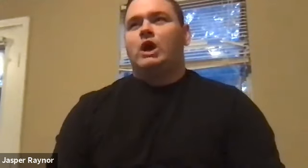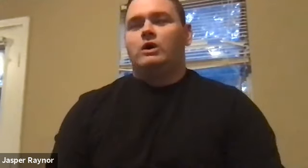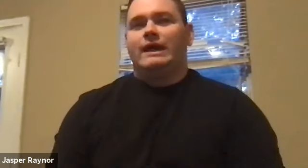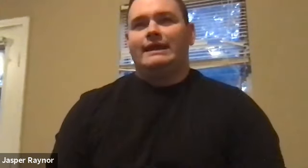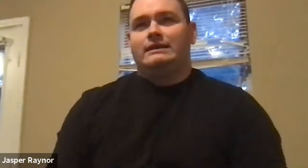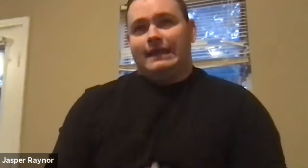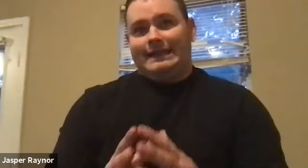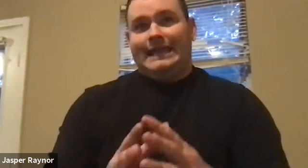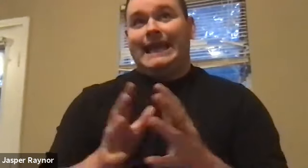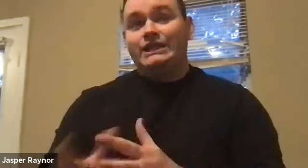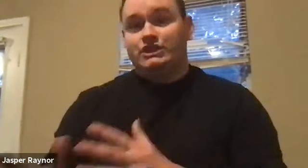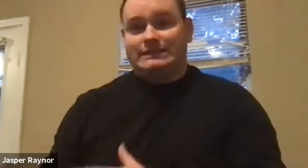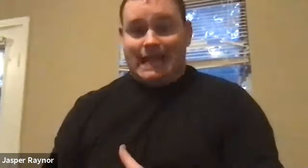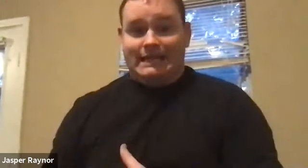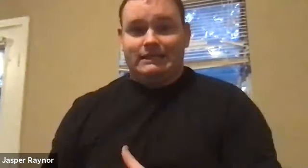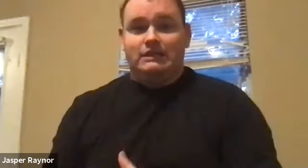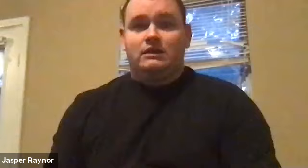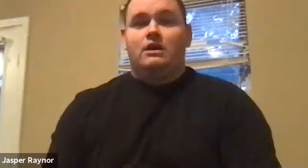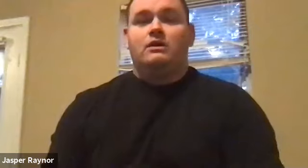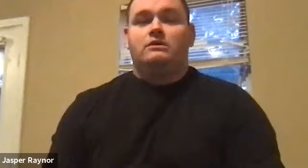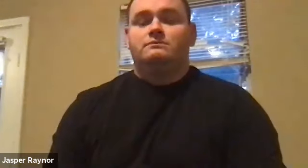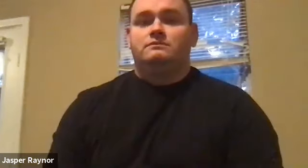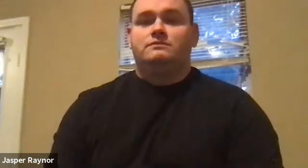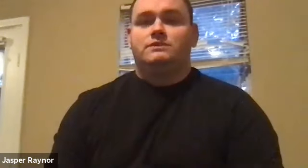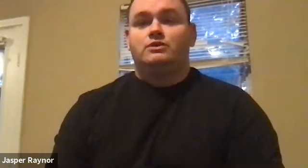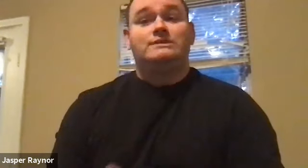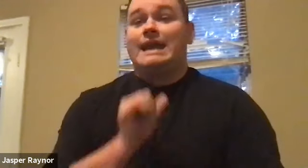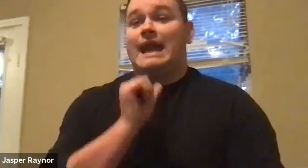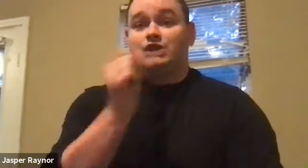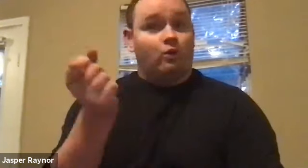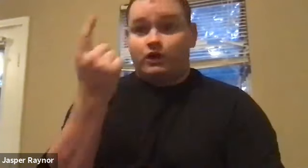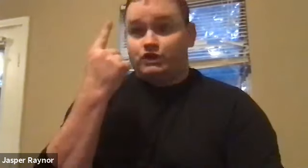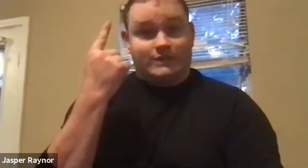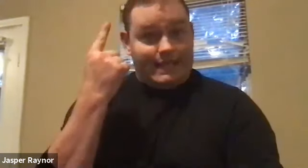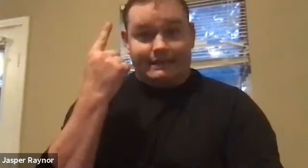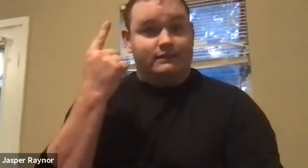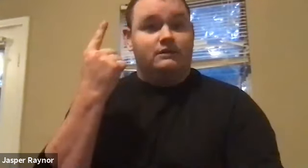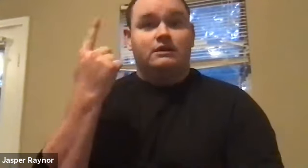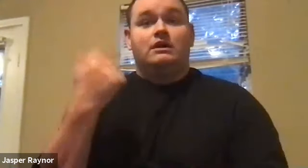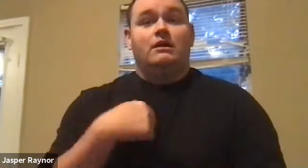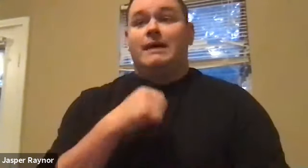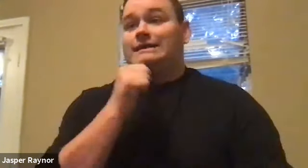call a negation sign. So you say, I don't understand. I